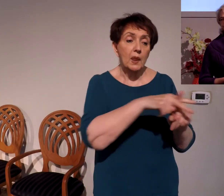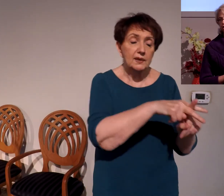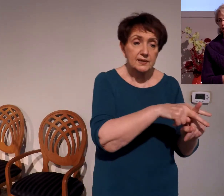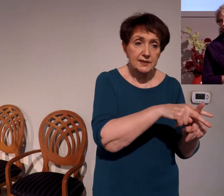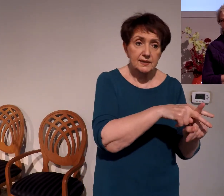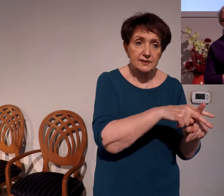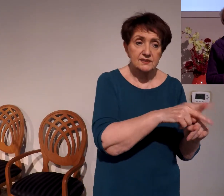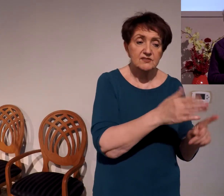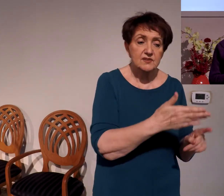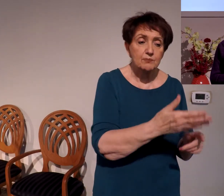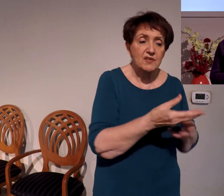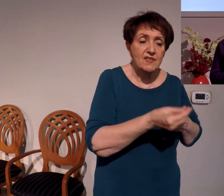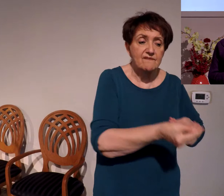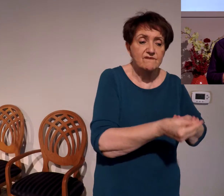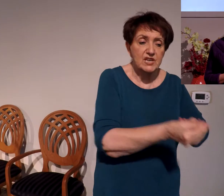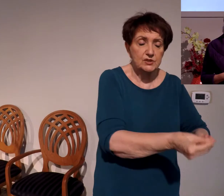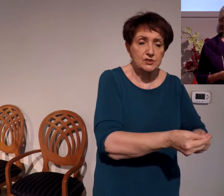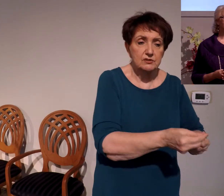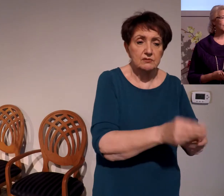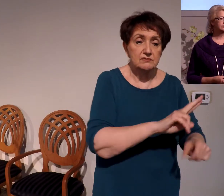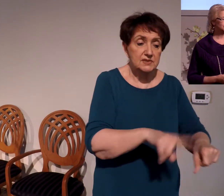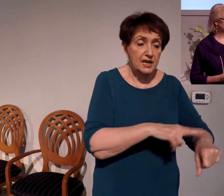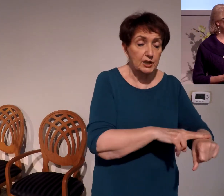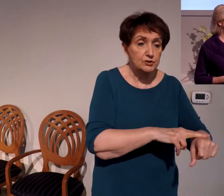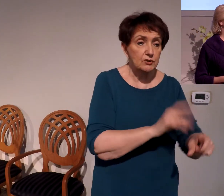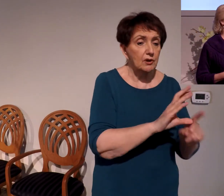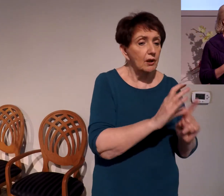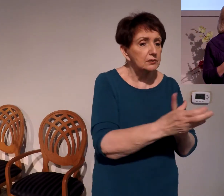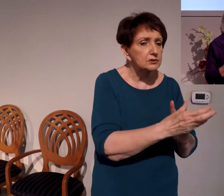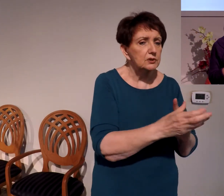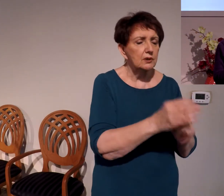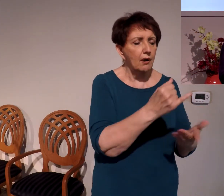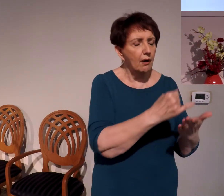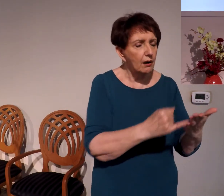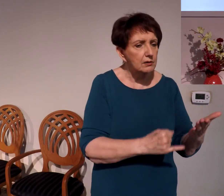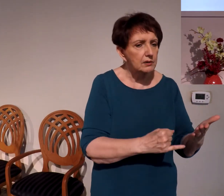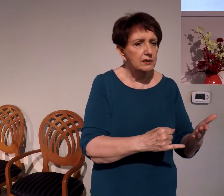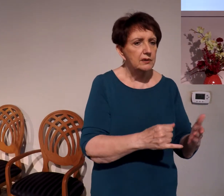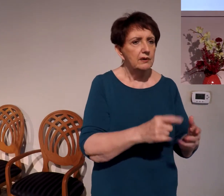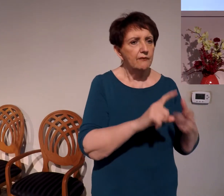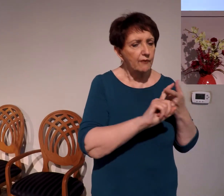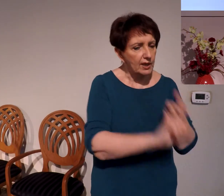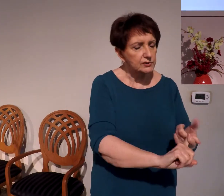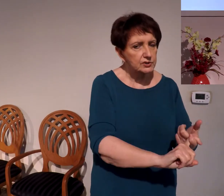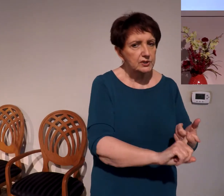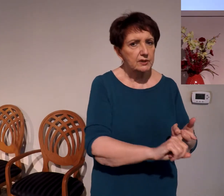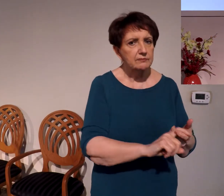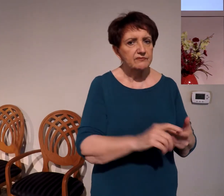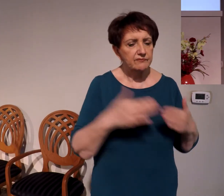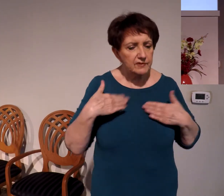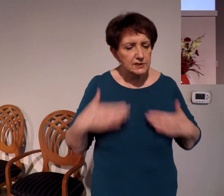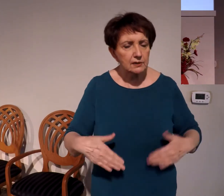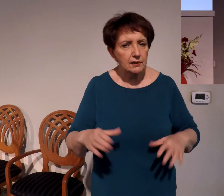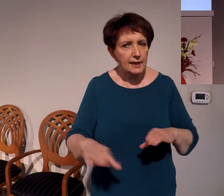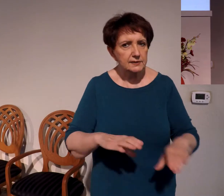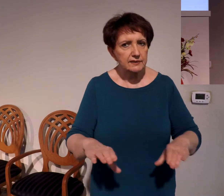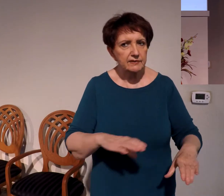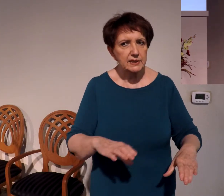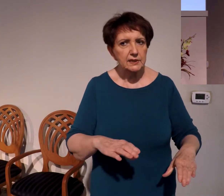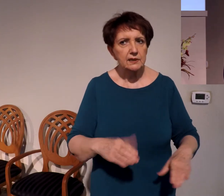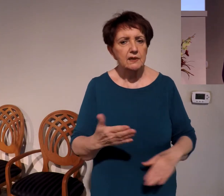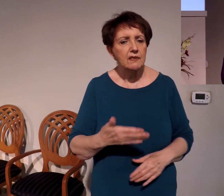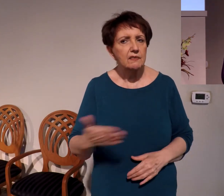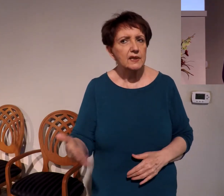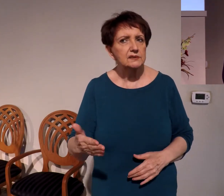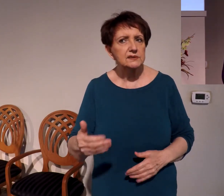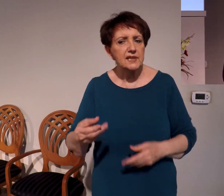Nature, culture, art, friendship, physical activity, things